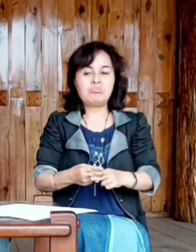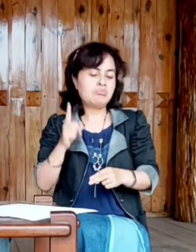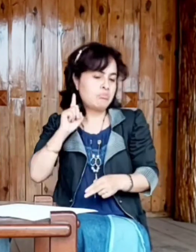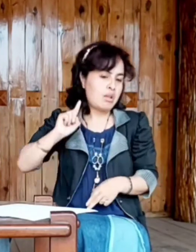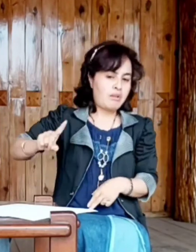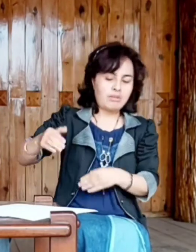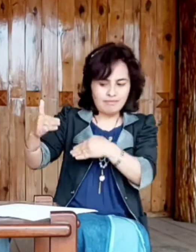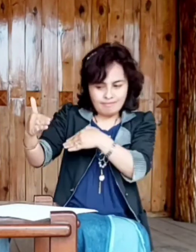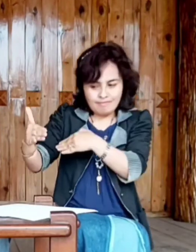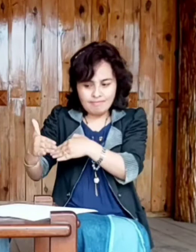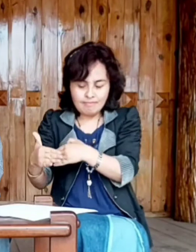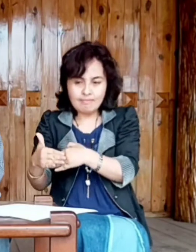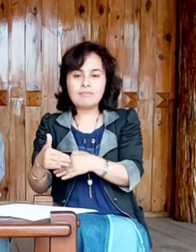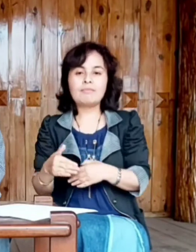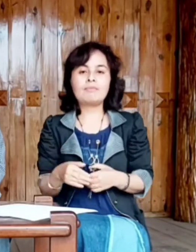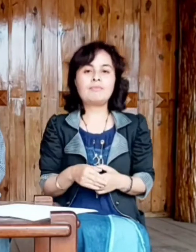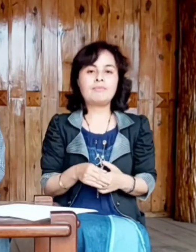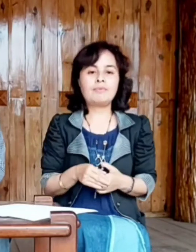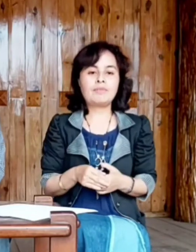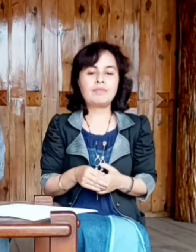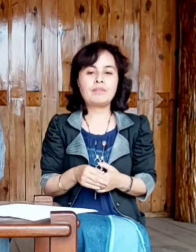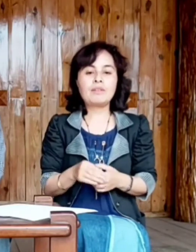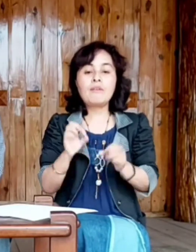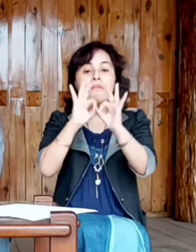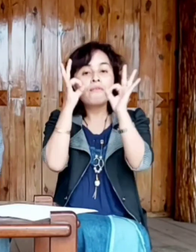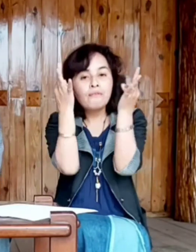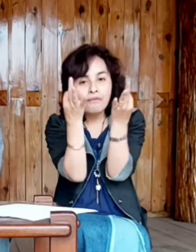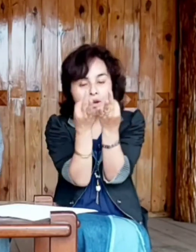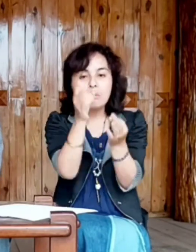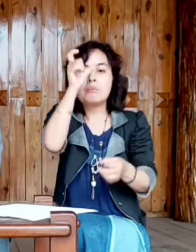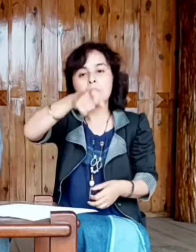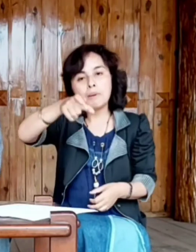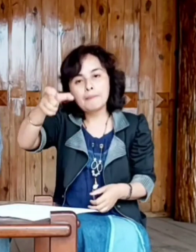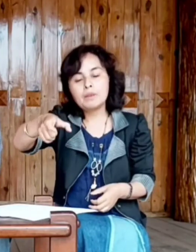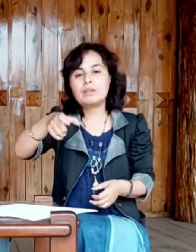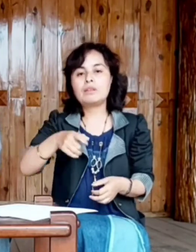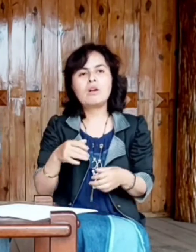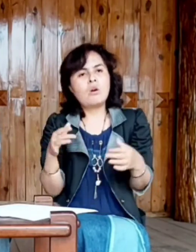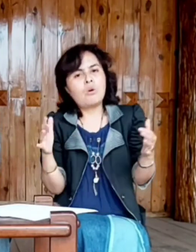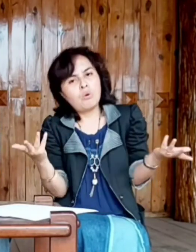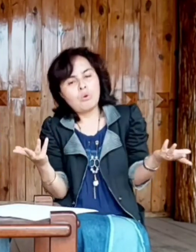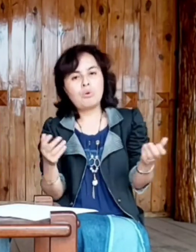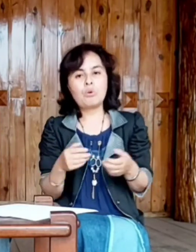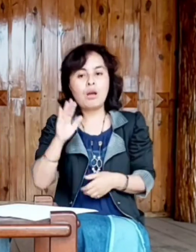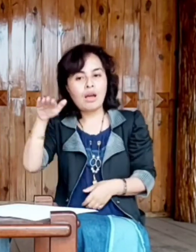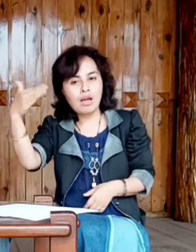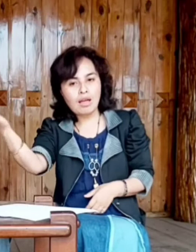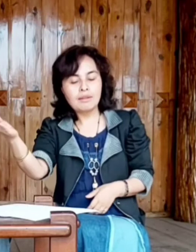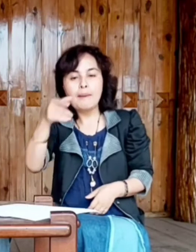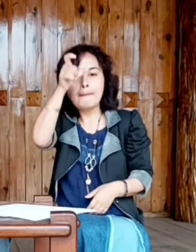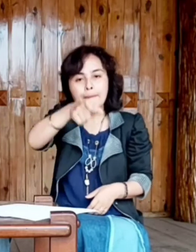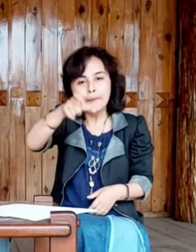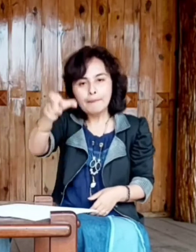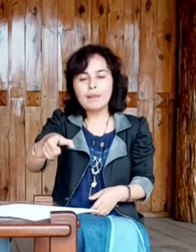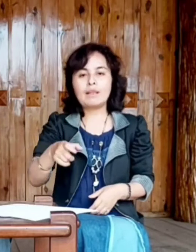Avoid close contact with family members or other